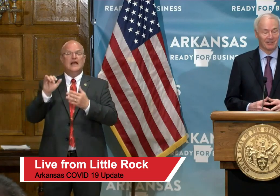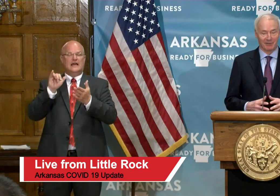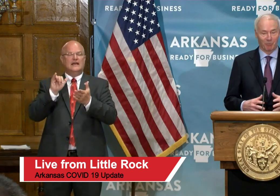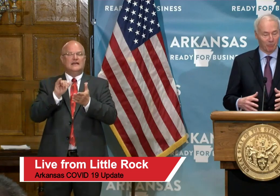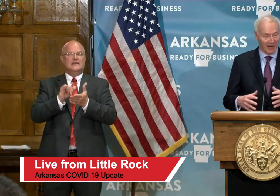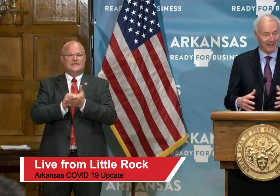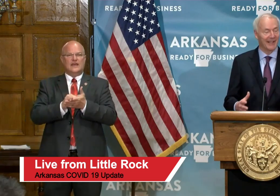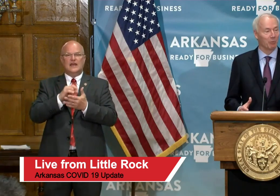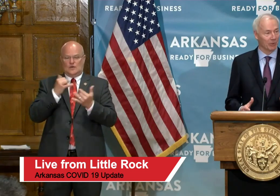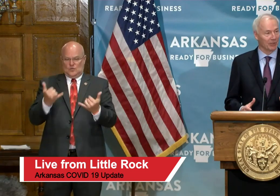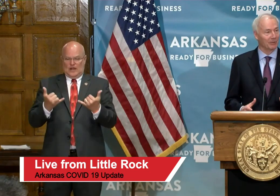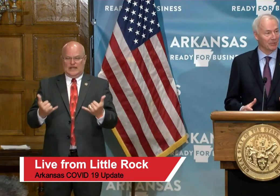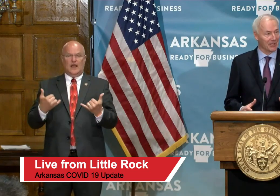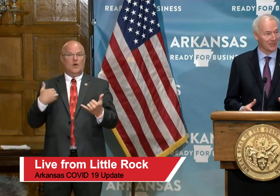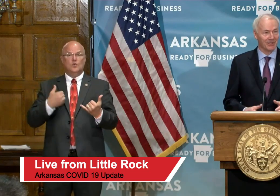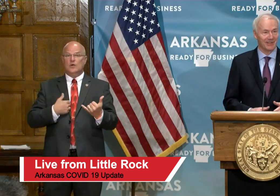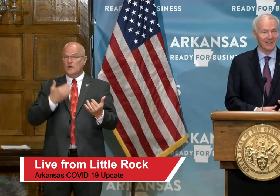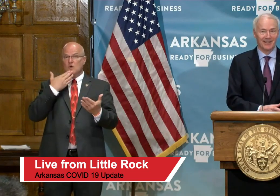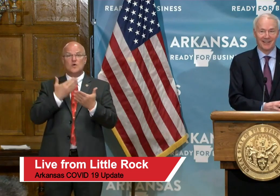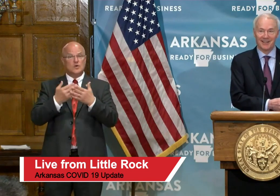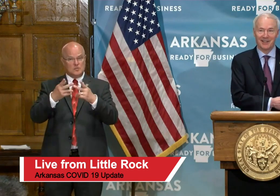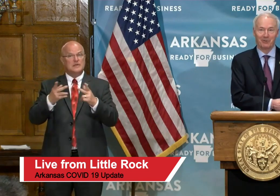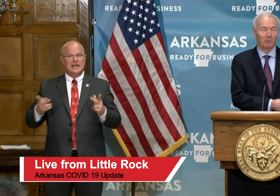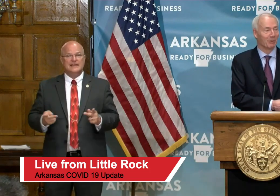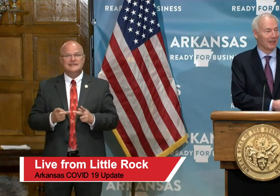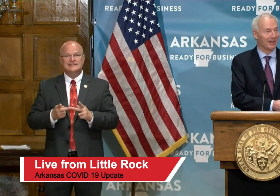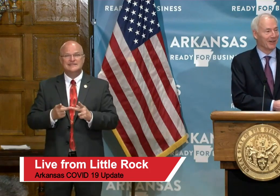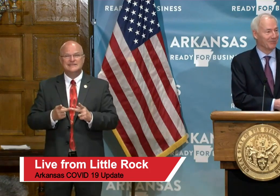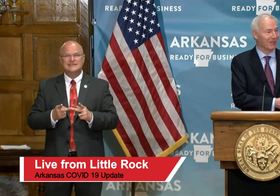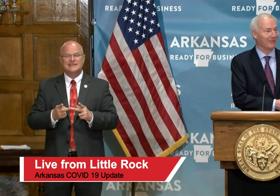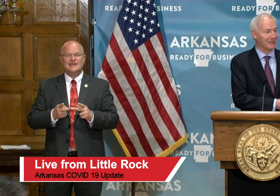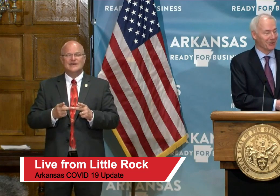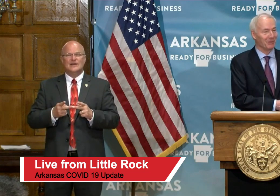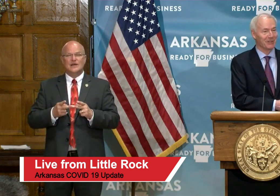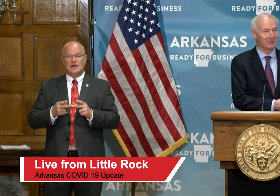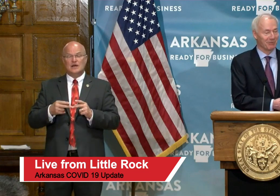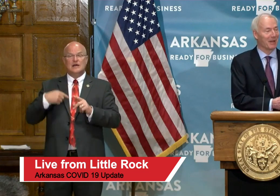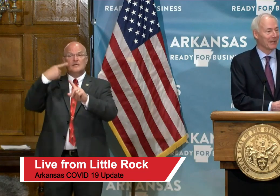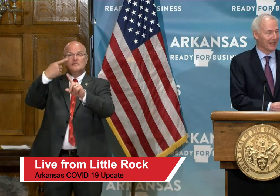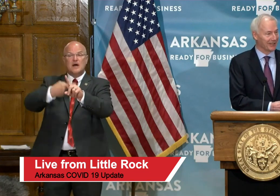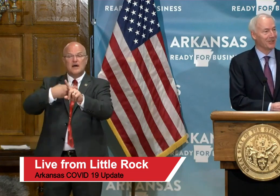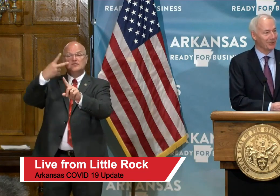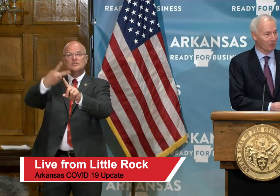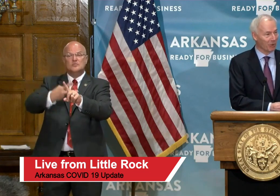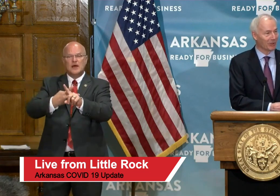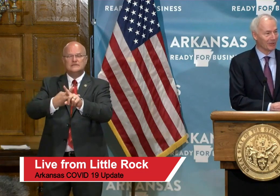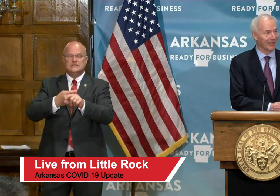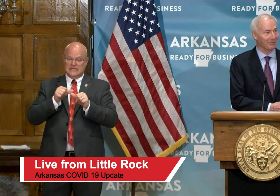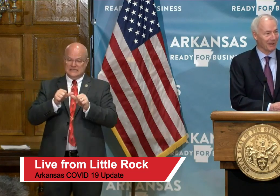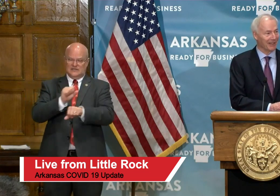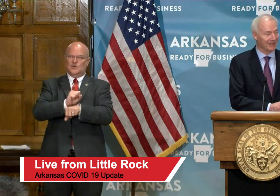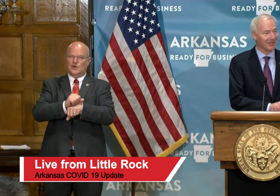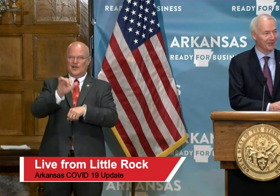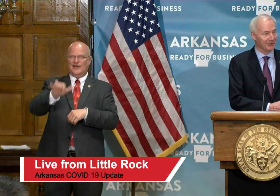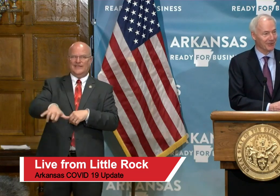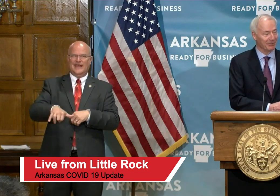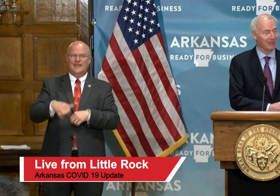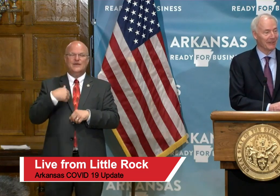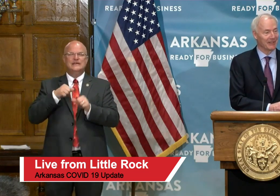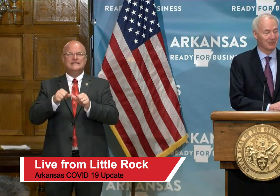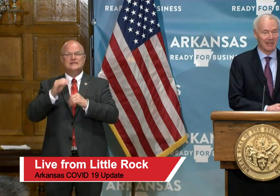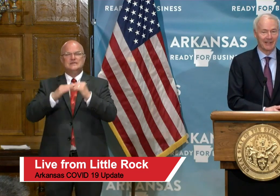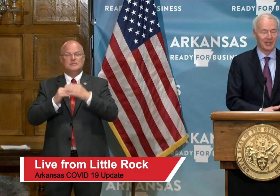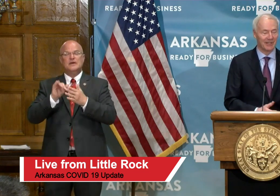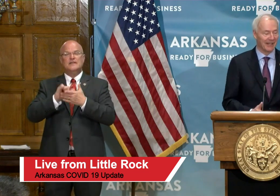that is, right now we're in a good position. Where we are a month and 2 months from now, we've got to continue to work on that. We've got to continue